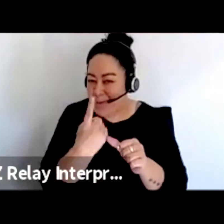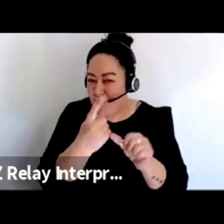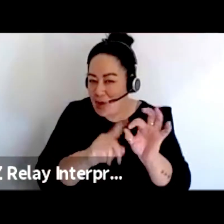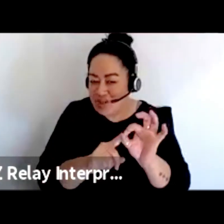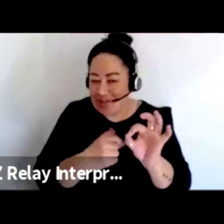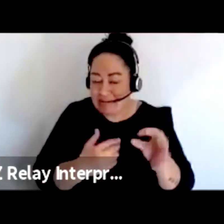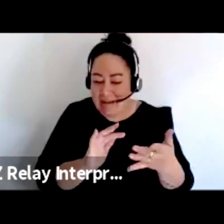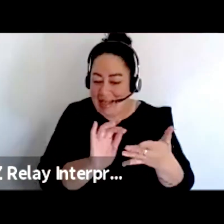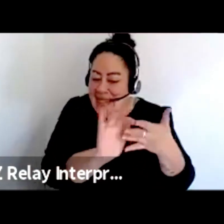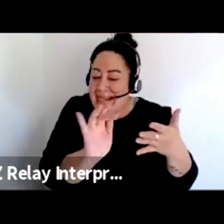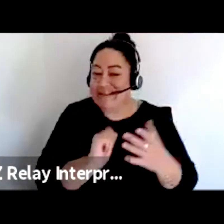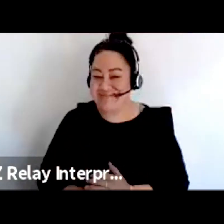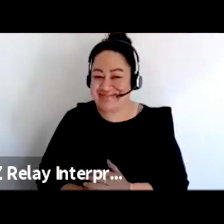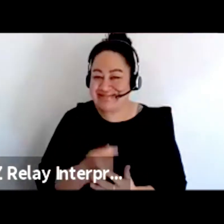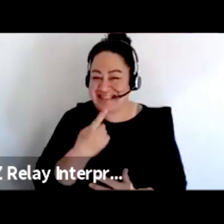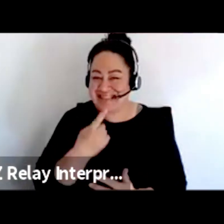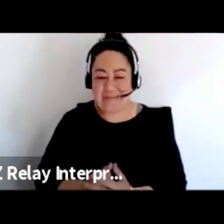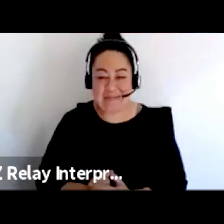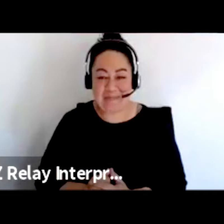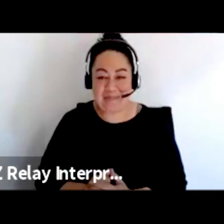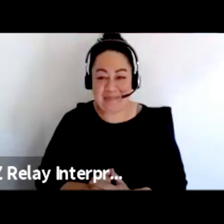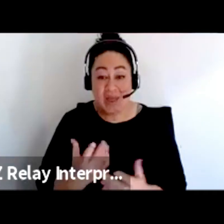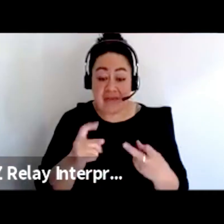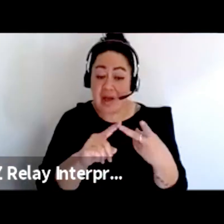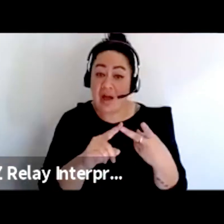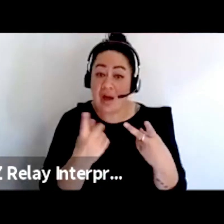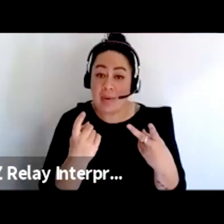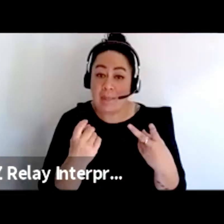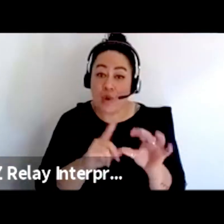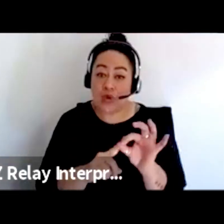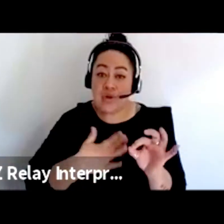easier. But I do have one in regards to food.